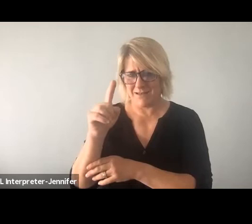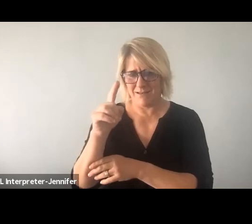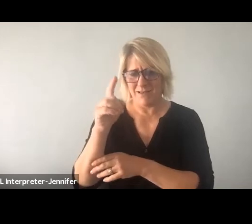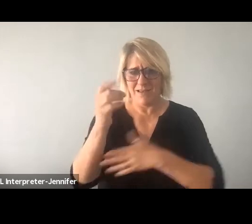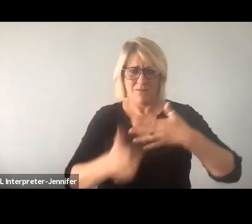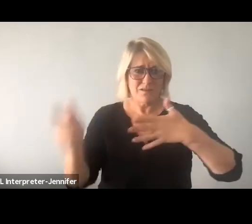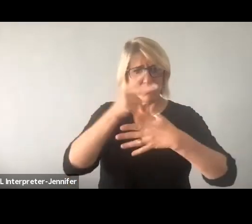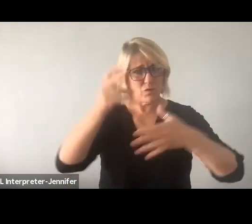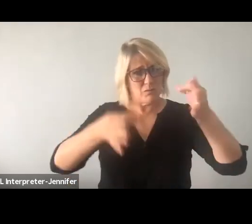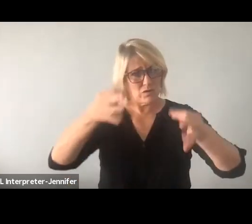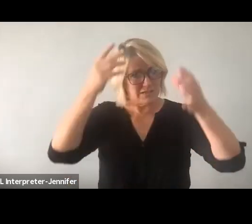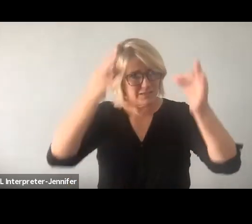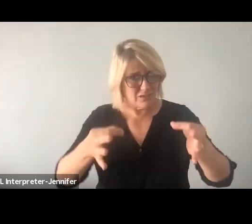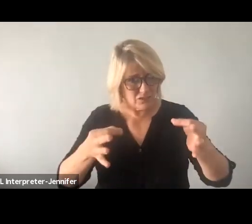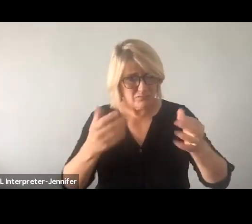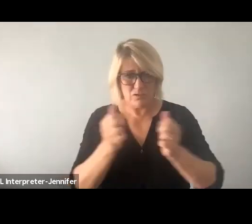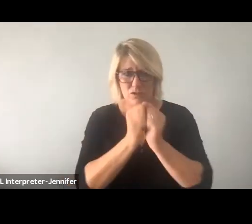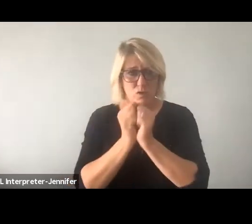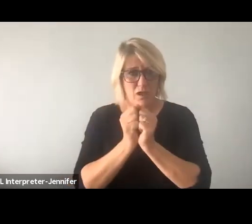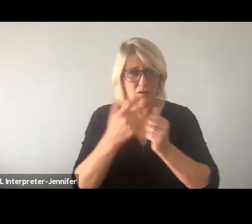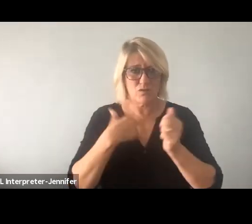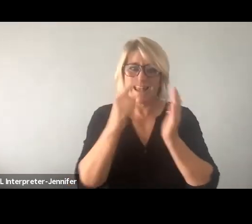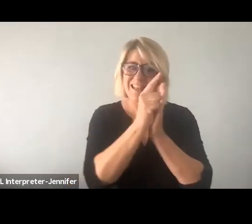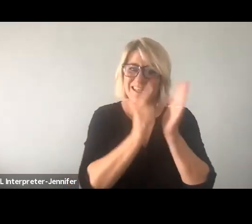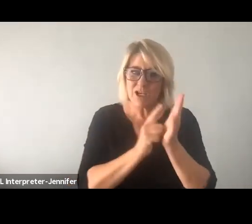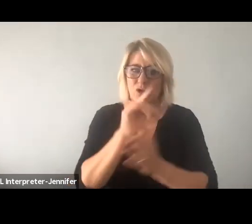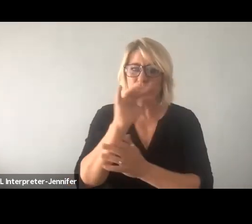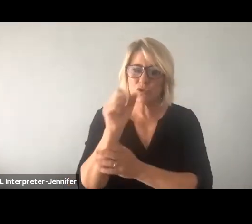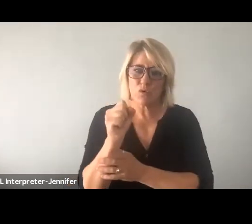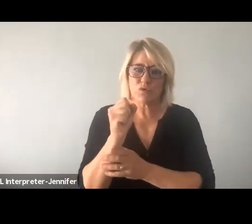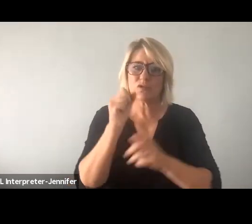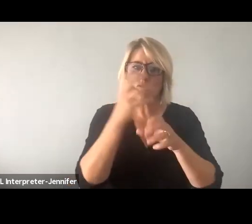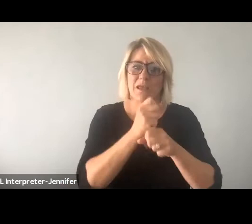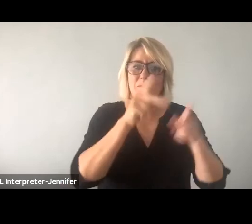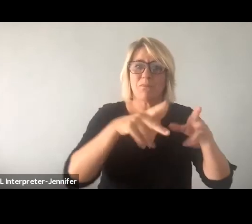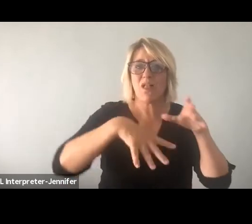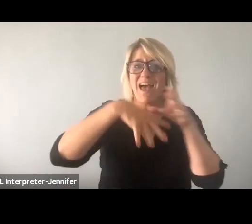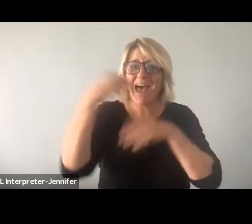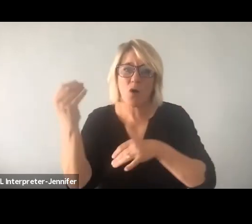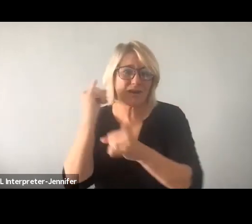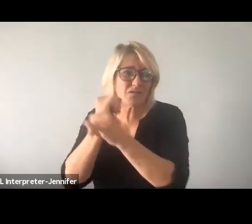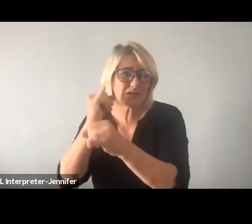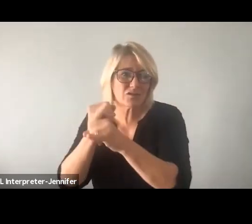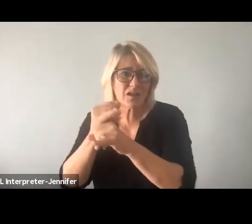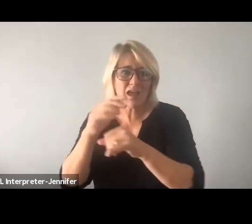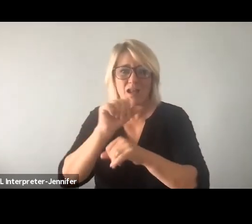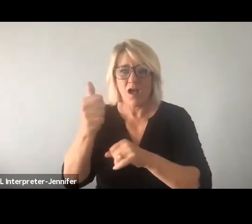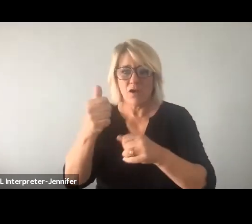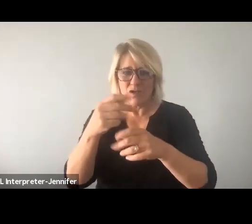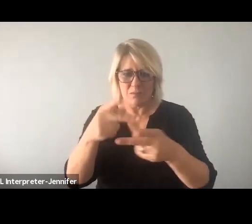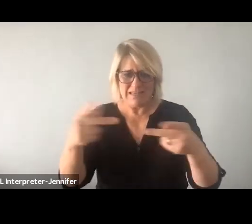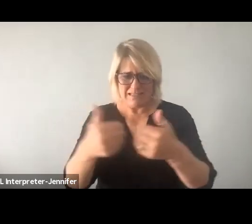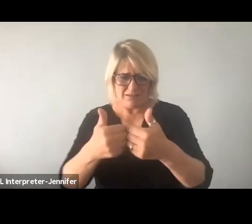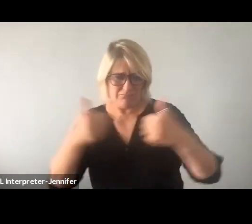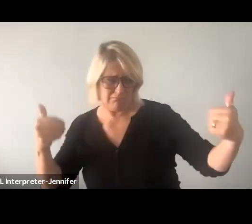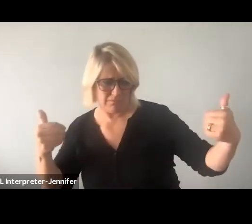we did together was about using legal tools to get people out of institutions and other segregated settings and preventing them